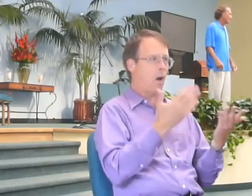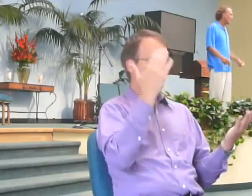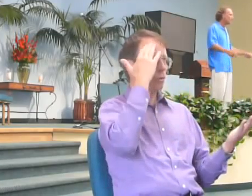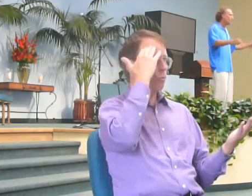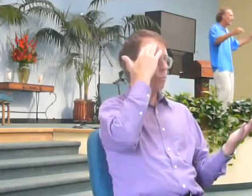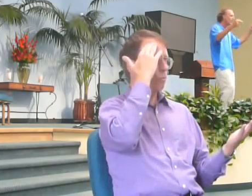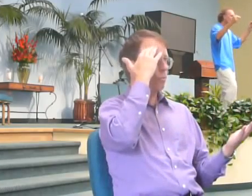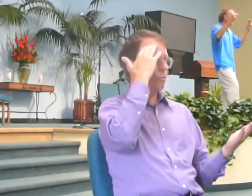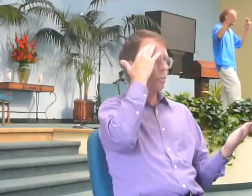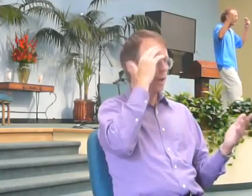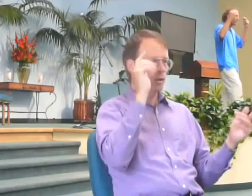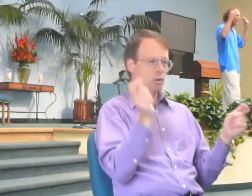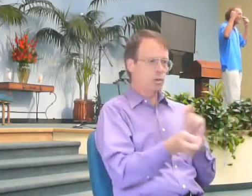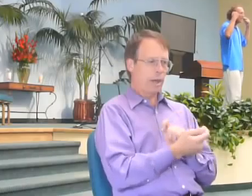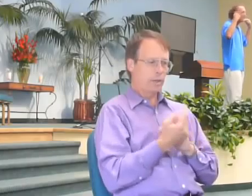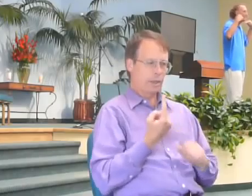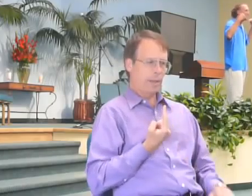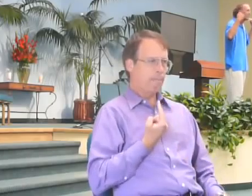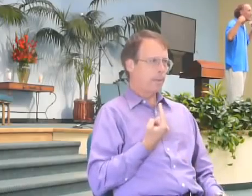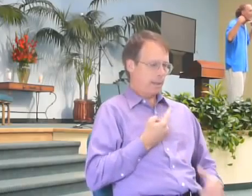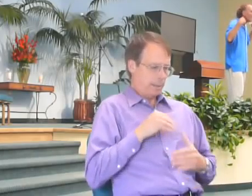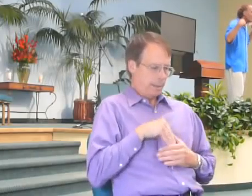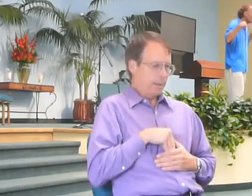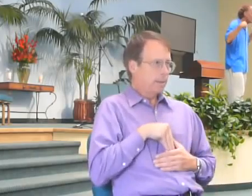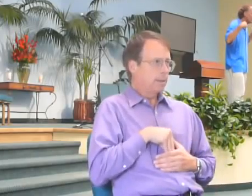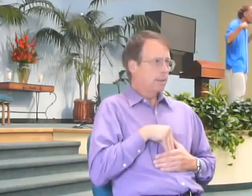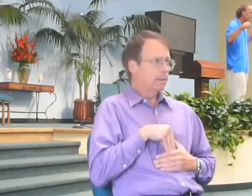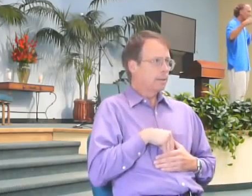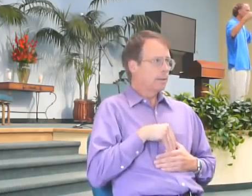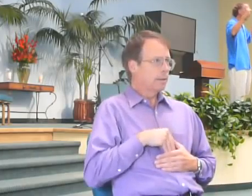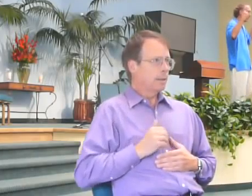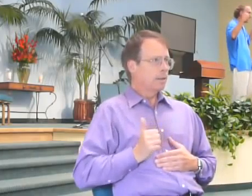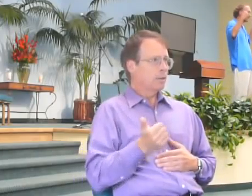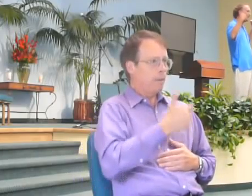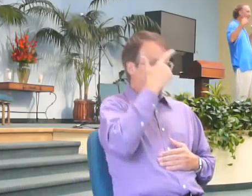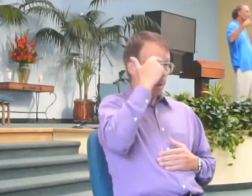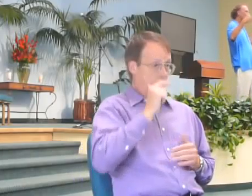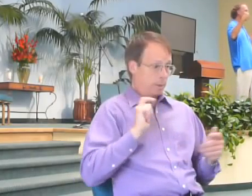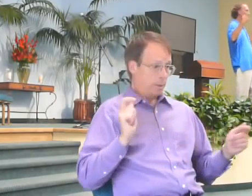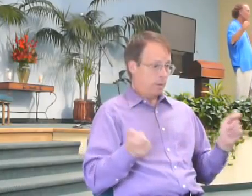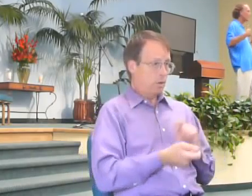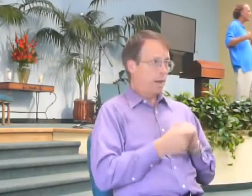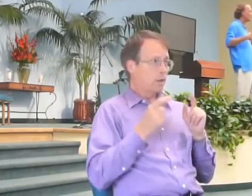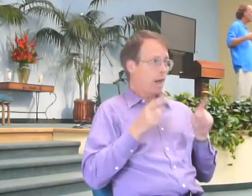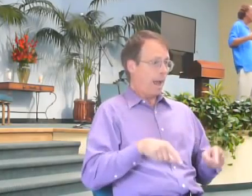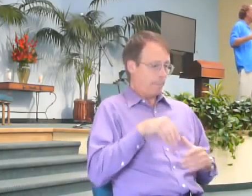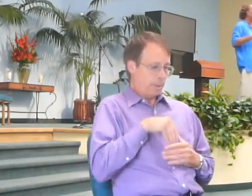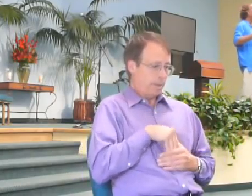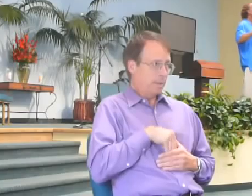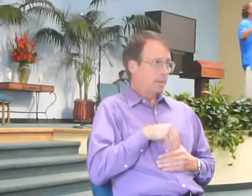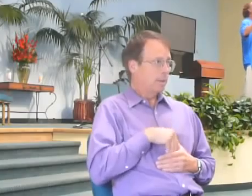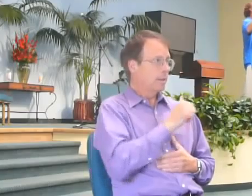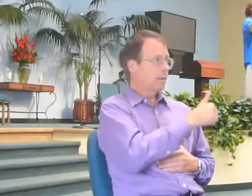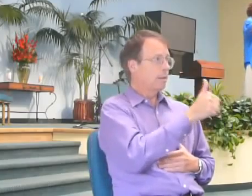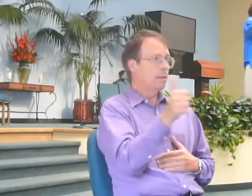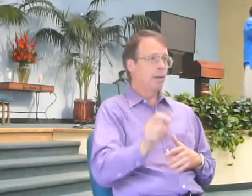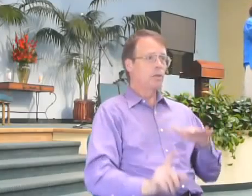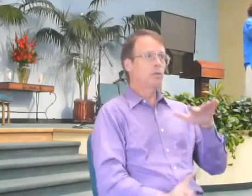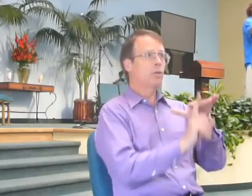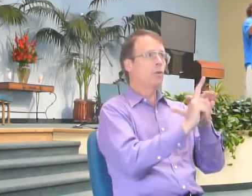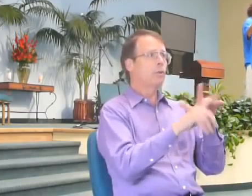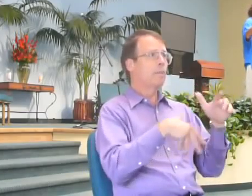It means changing that something that is inside of you, because as the change takes place inside of you, it shows